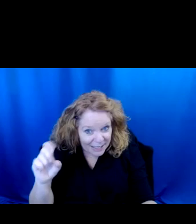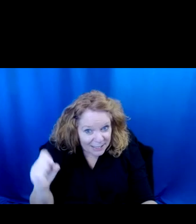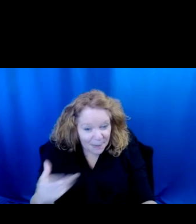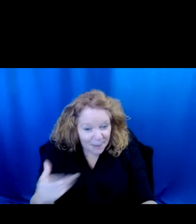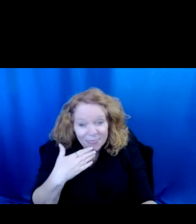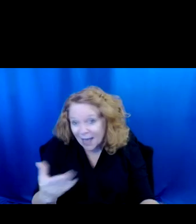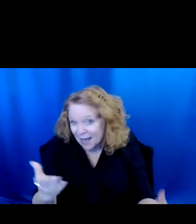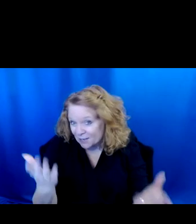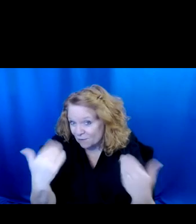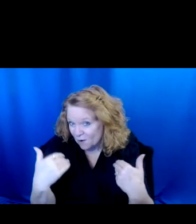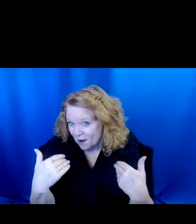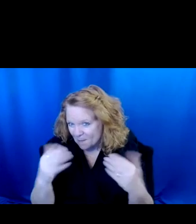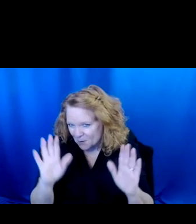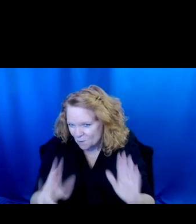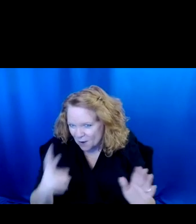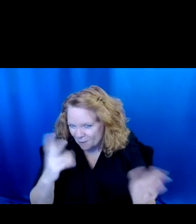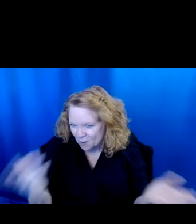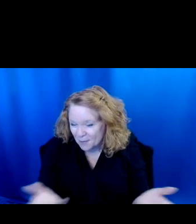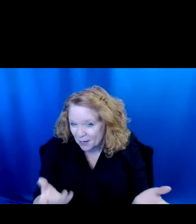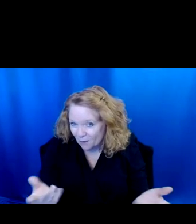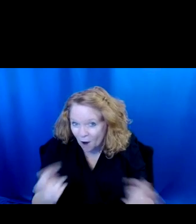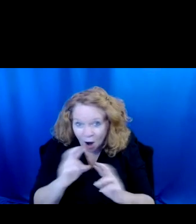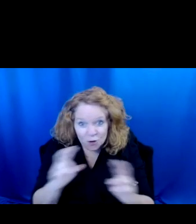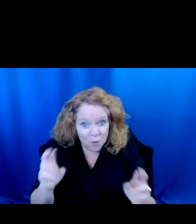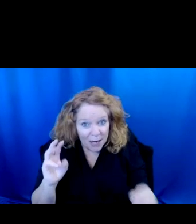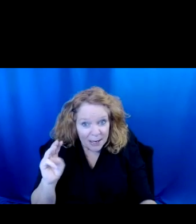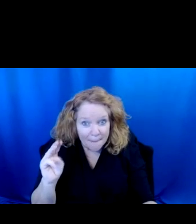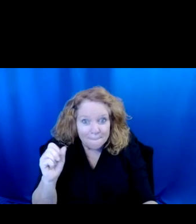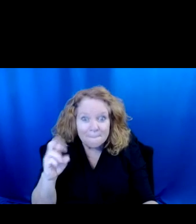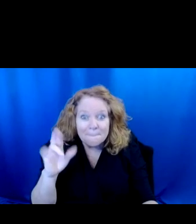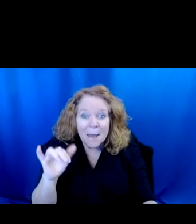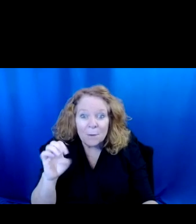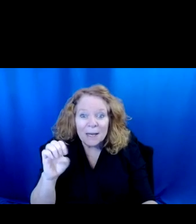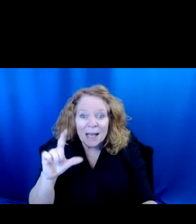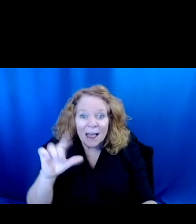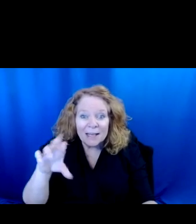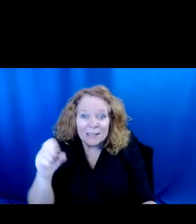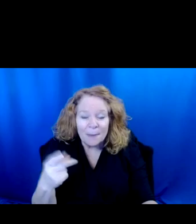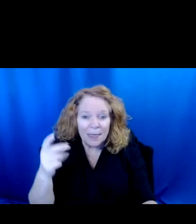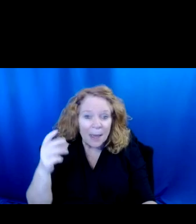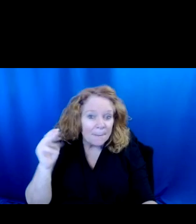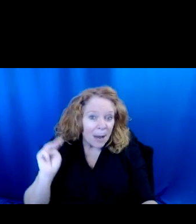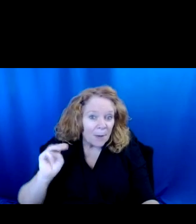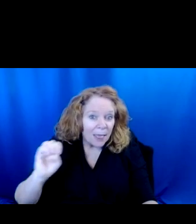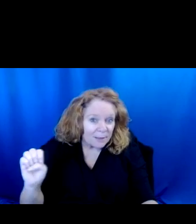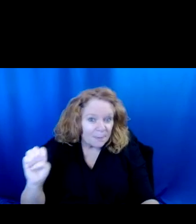fantastic to have you along. Here we go, Mary Elizabeth. One, two, three.